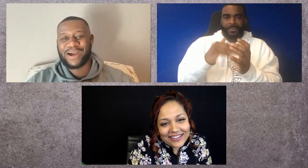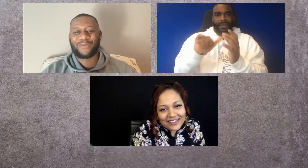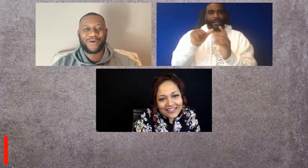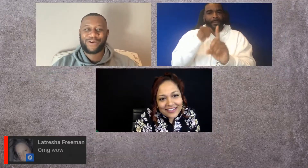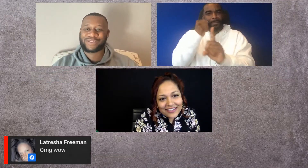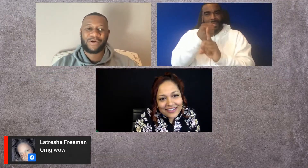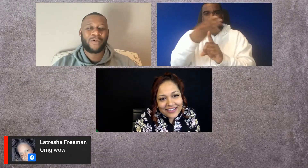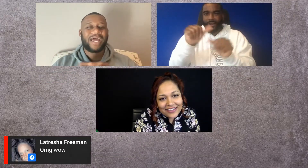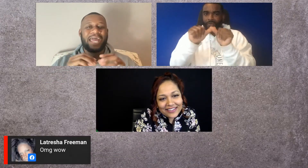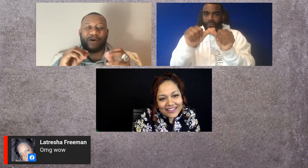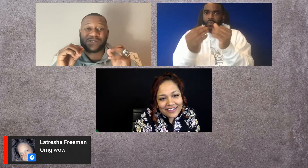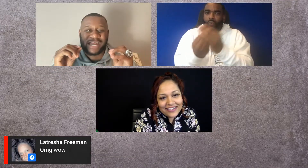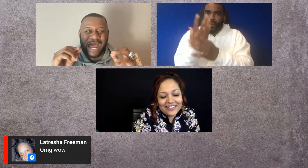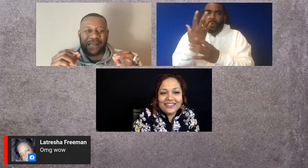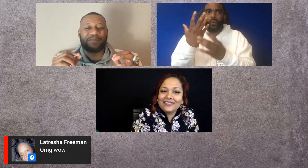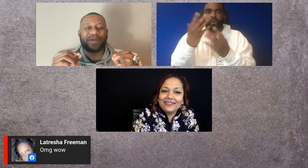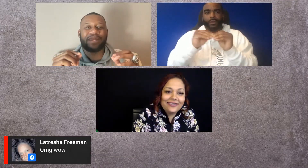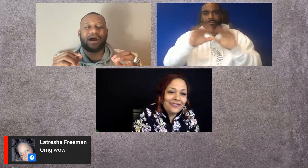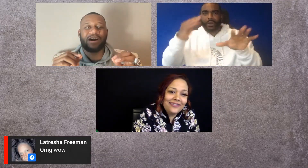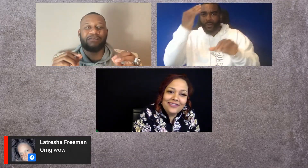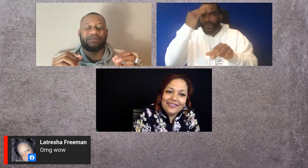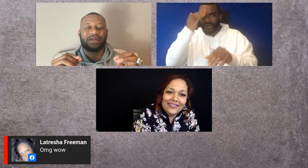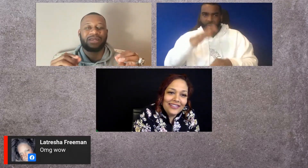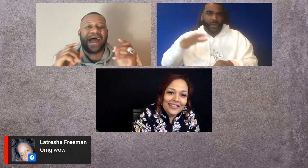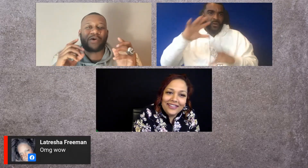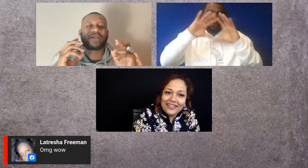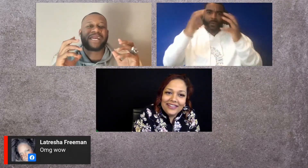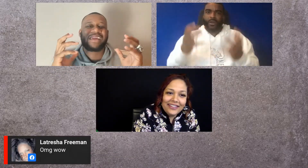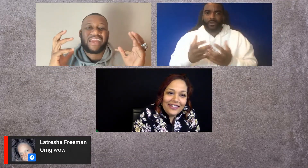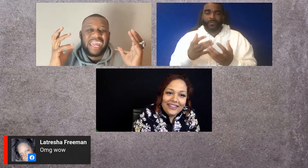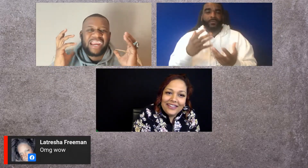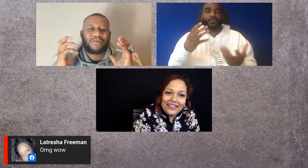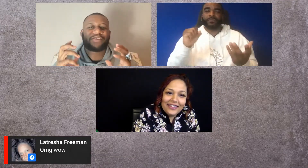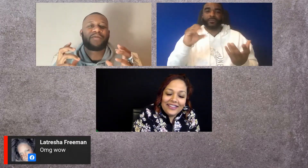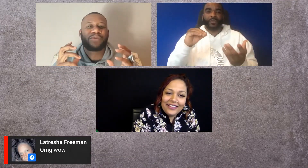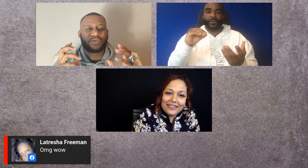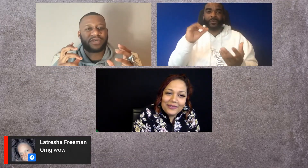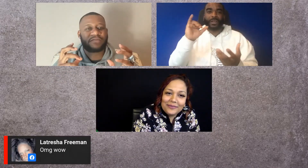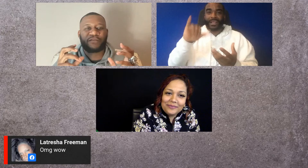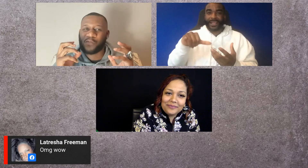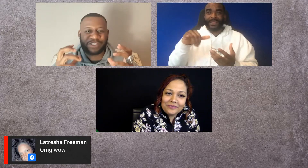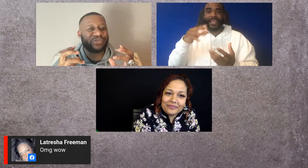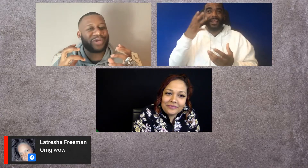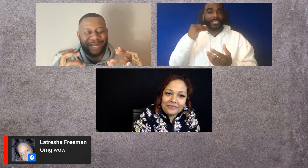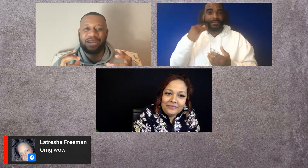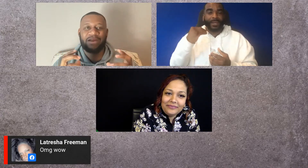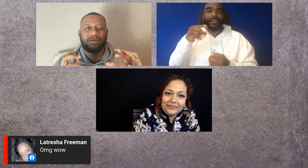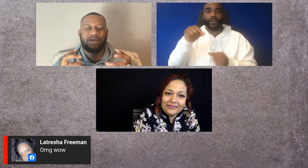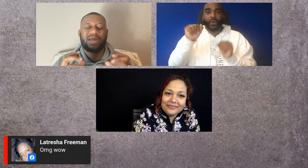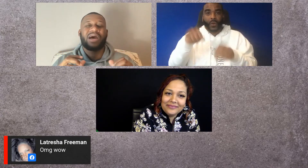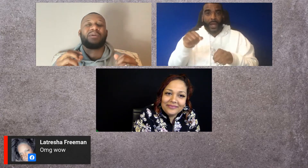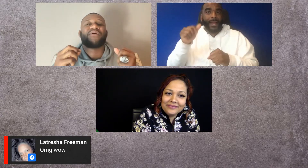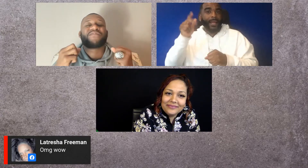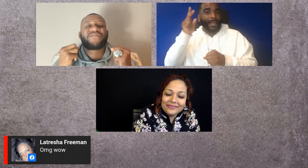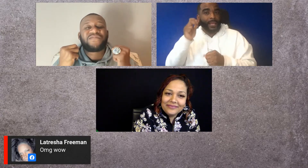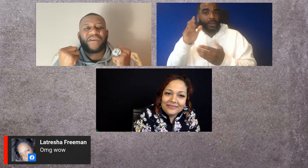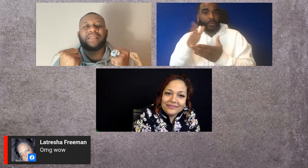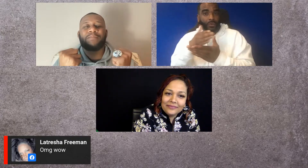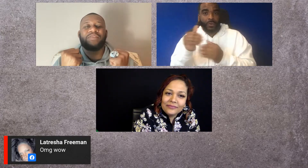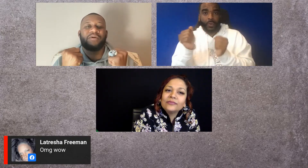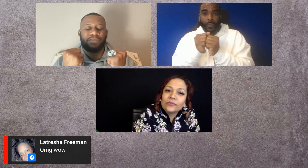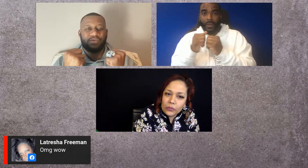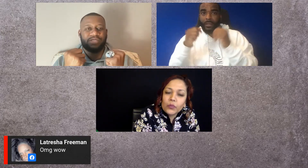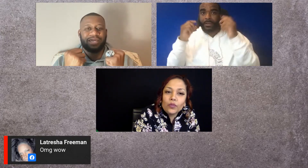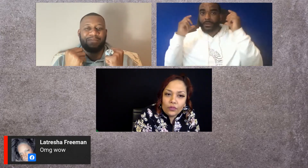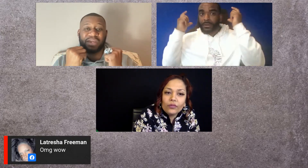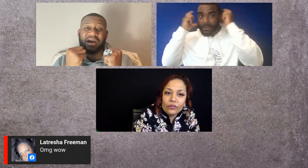bring this around the world. So it was an element of not only hearing the music for what you can hear, but